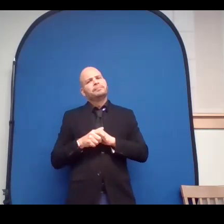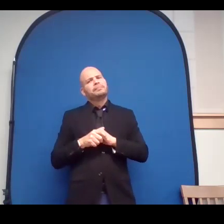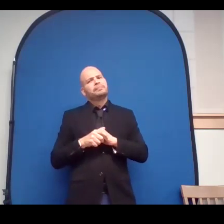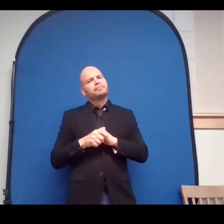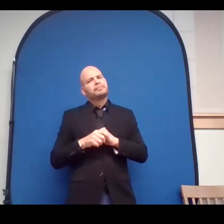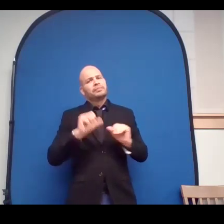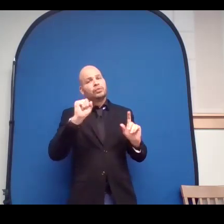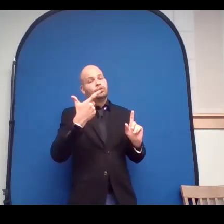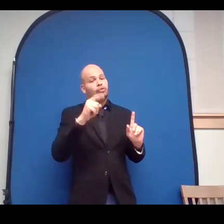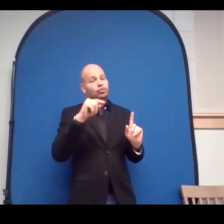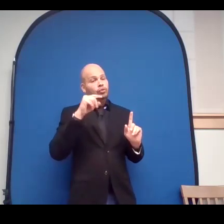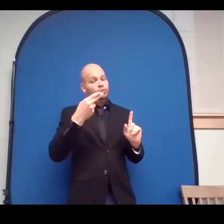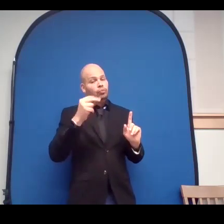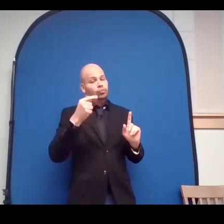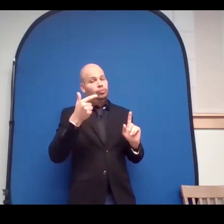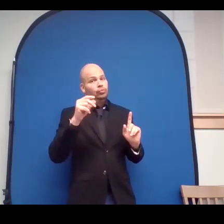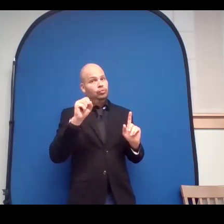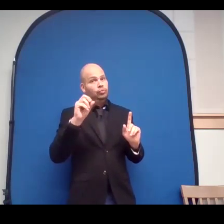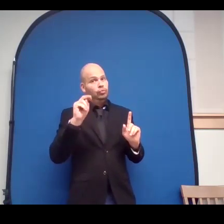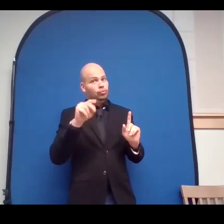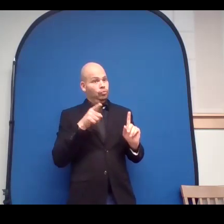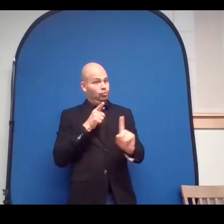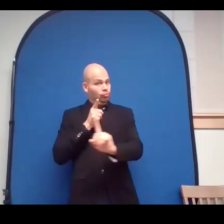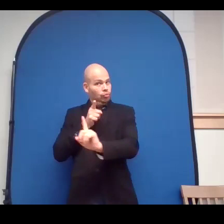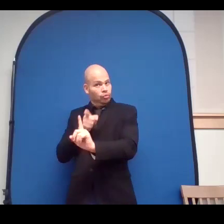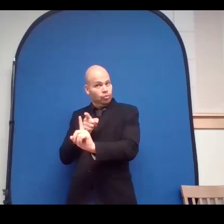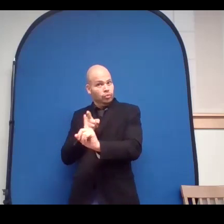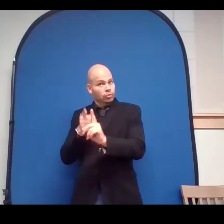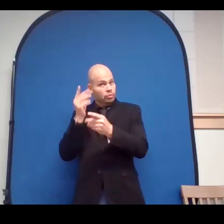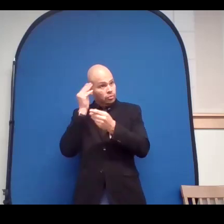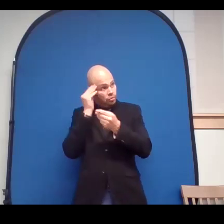of this much of this information? For me personally, yes.